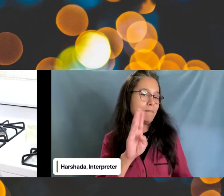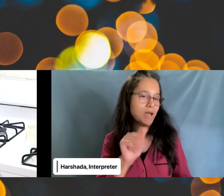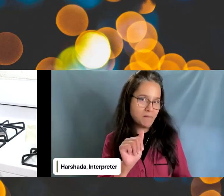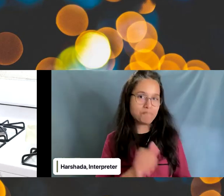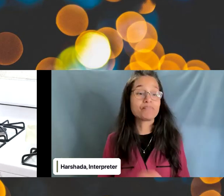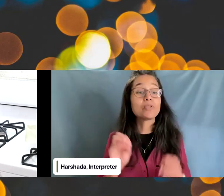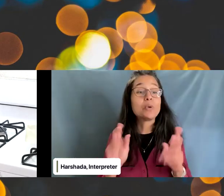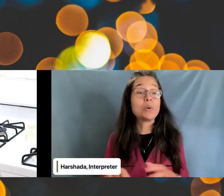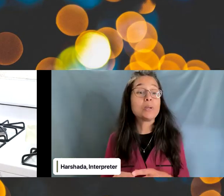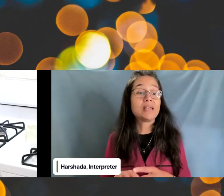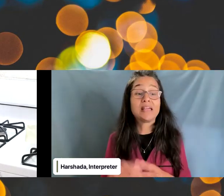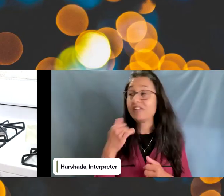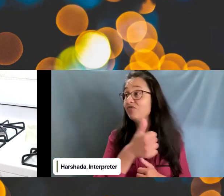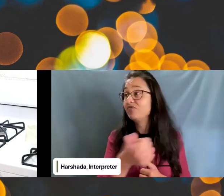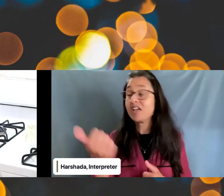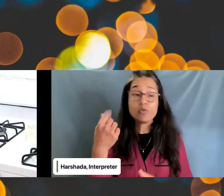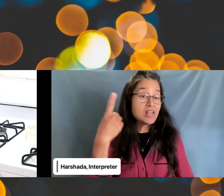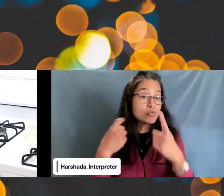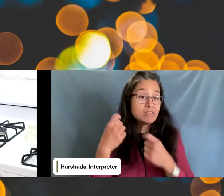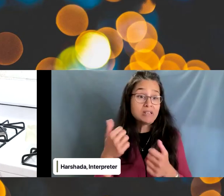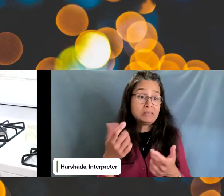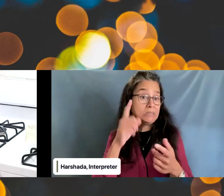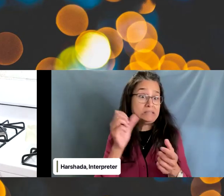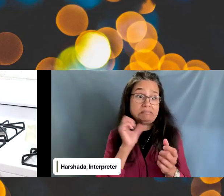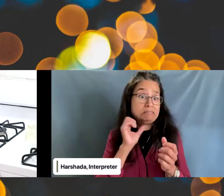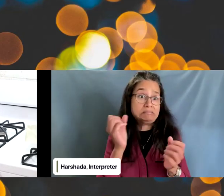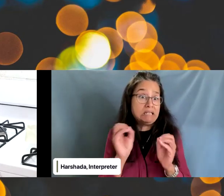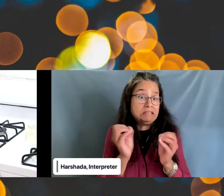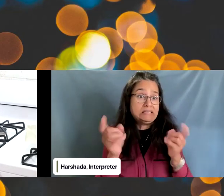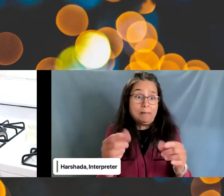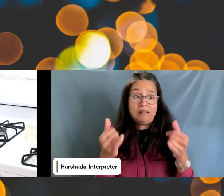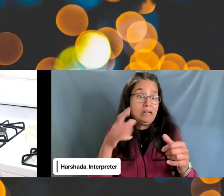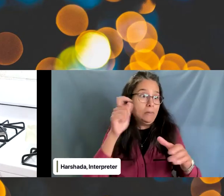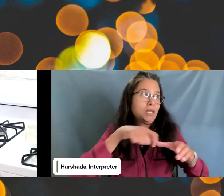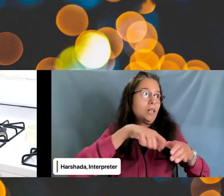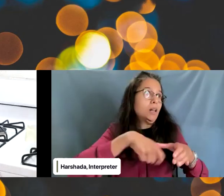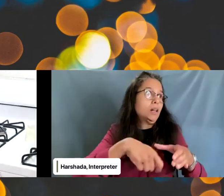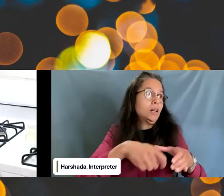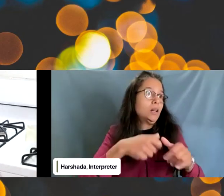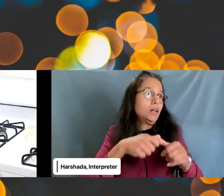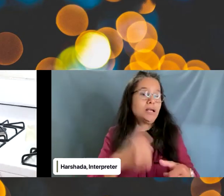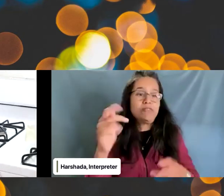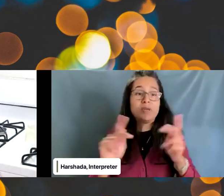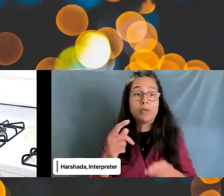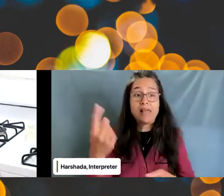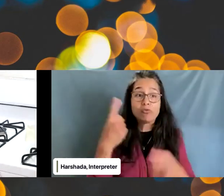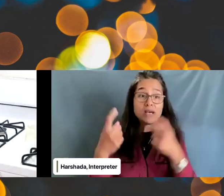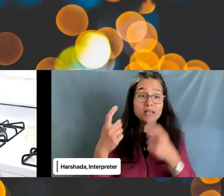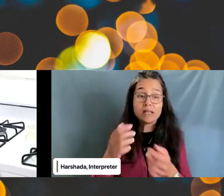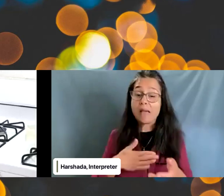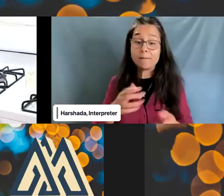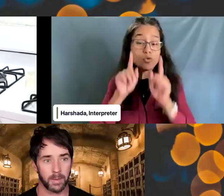All right, I can take questions now while this is happening because nothing much is happening at the moment except for this exercise. So if people have questions, I'm happy to answer